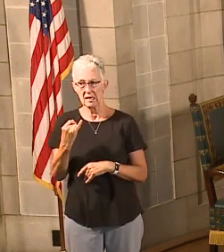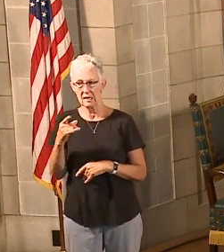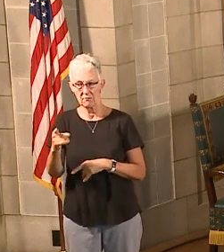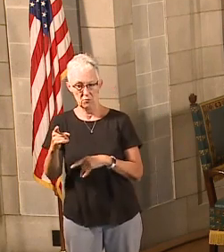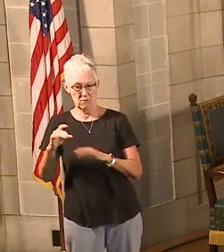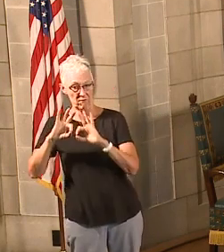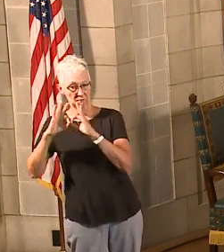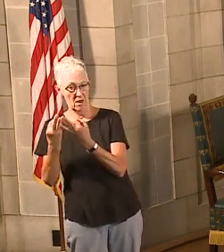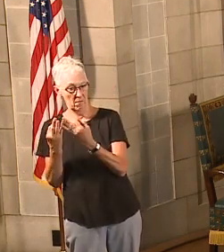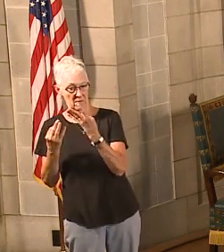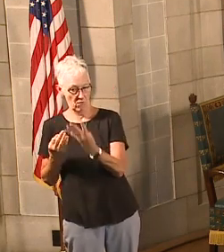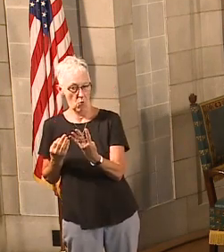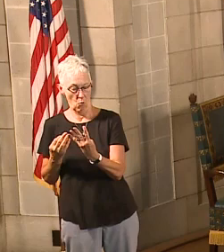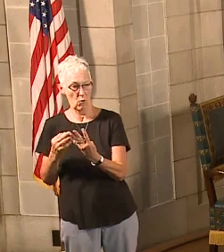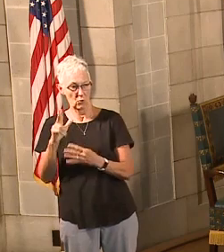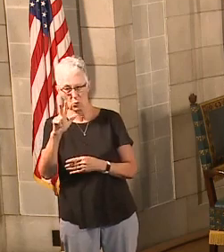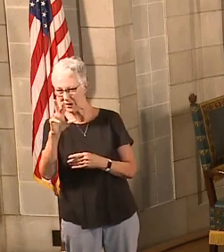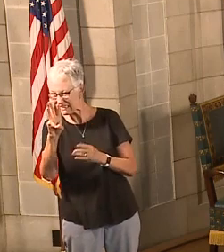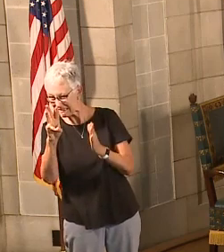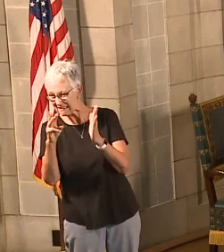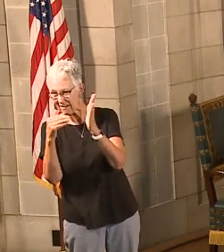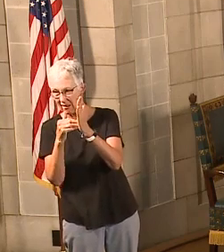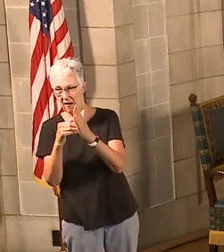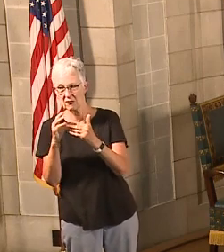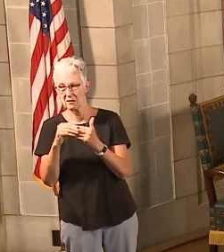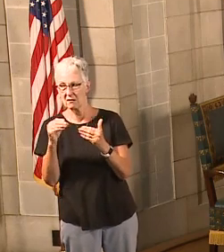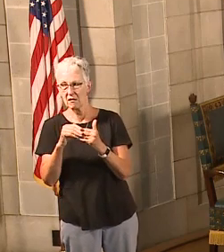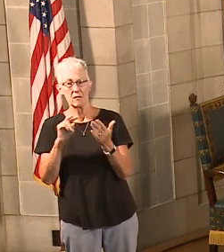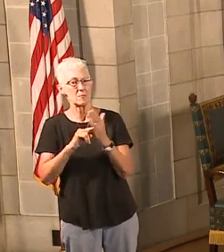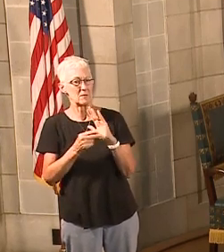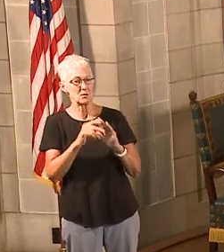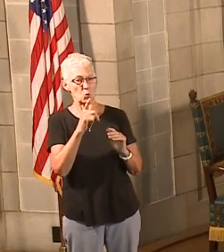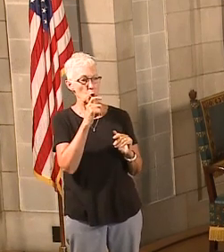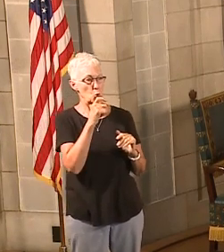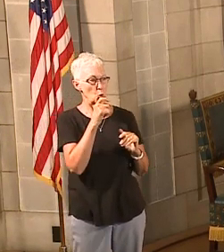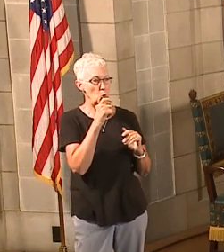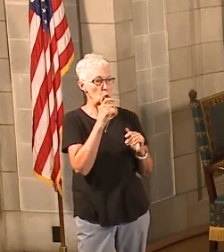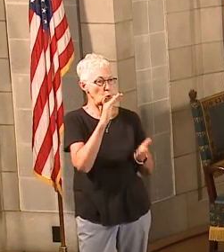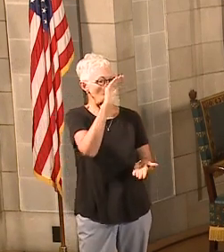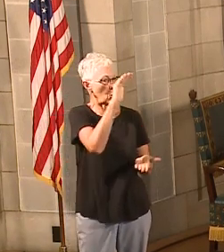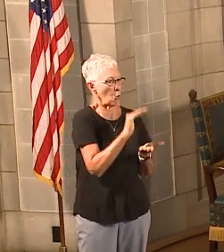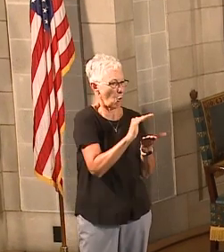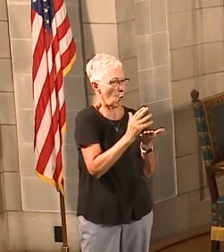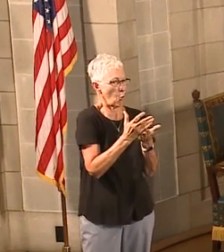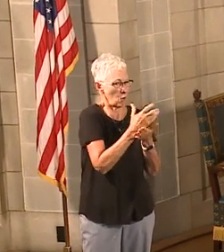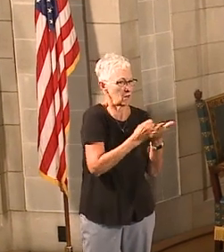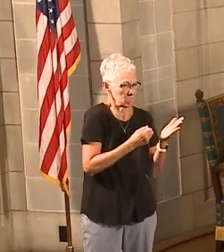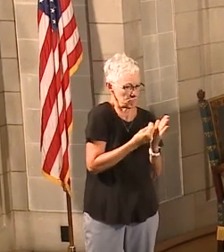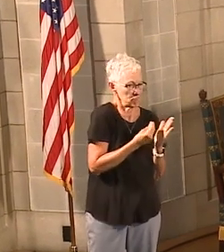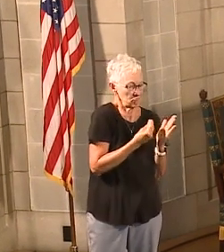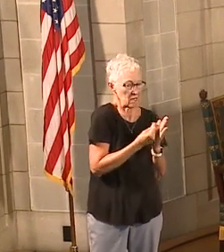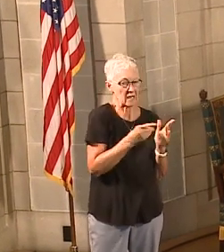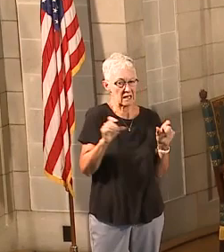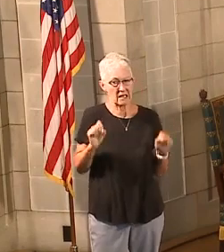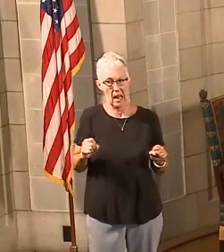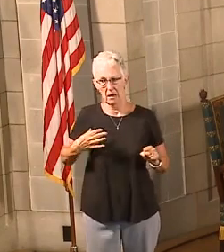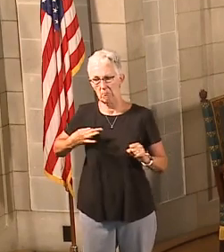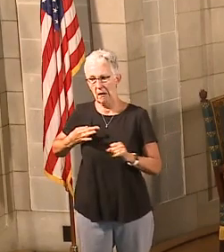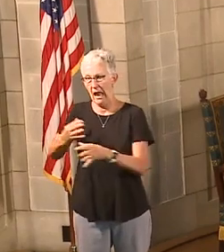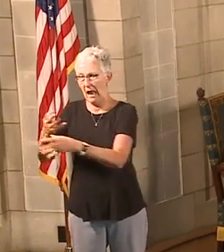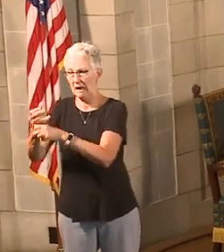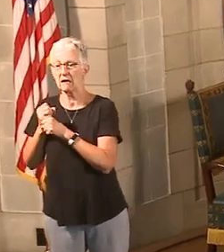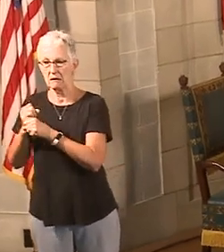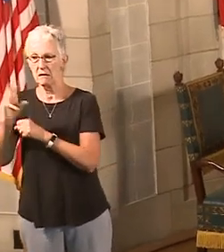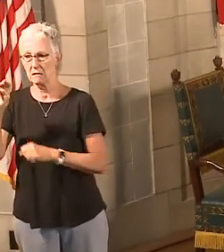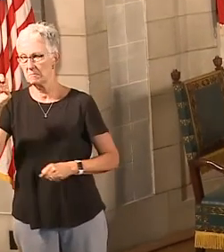$36,150 or so. So you kind of get the general range of what we're talking about with regard to the people be covered. Ages people 19